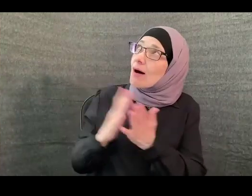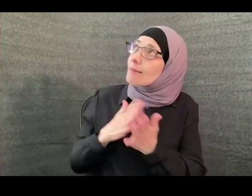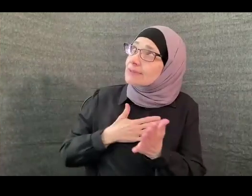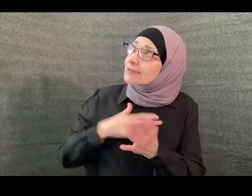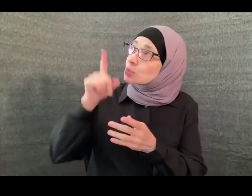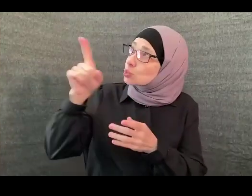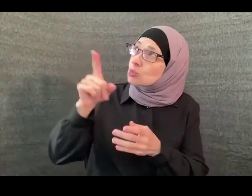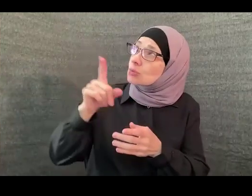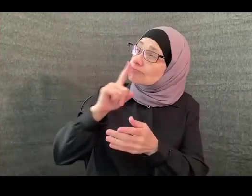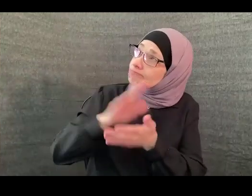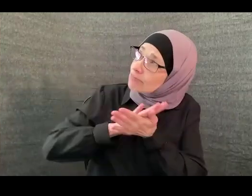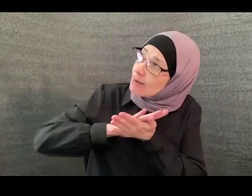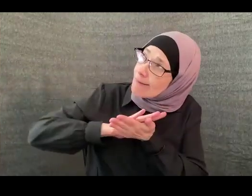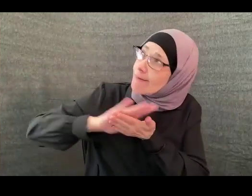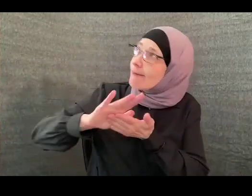merciful.